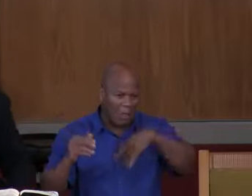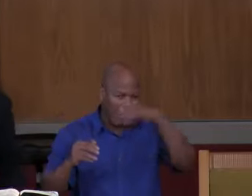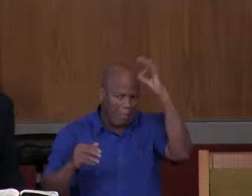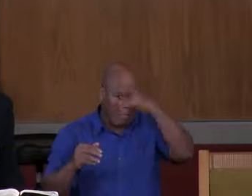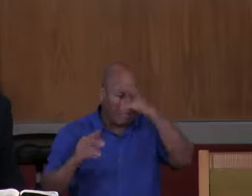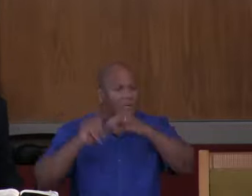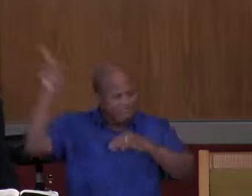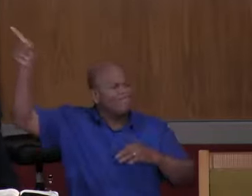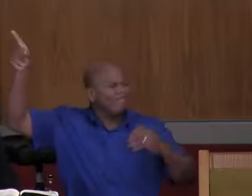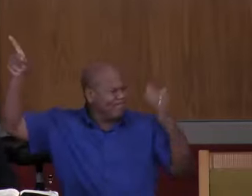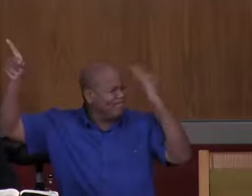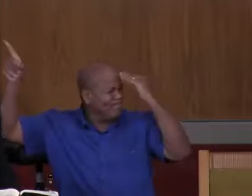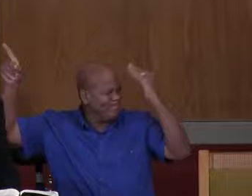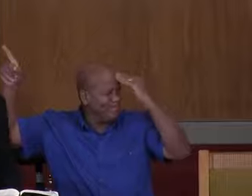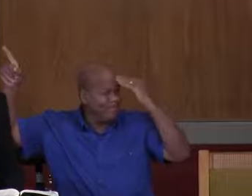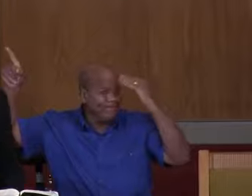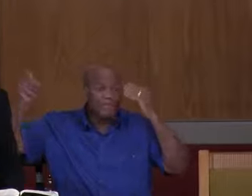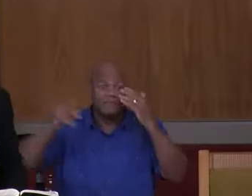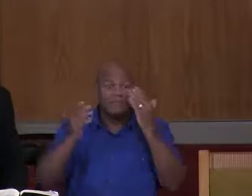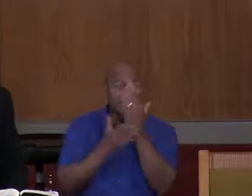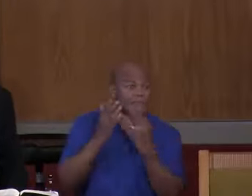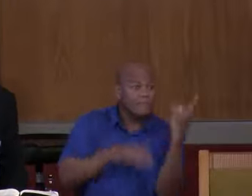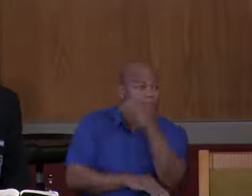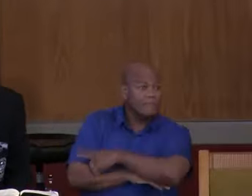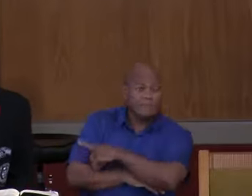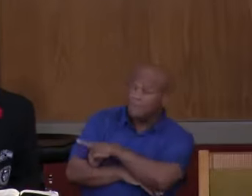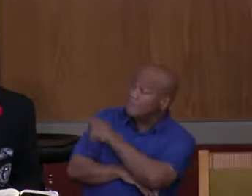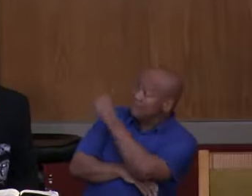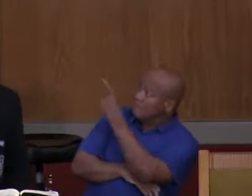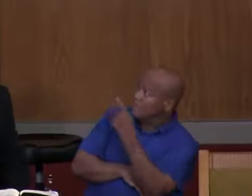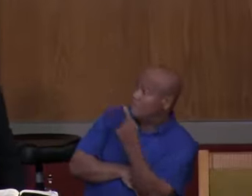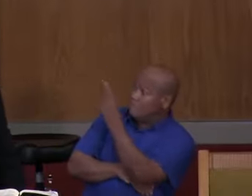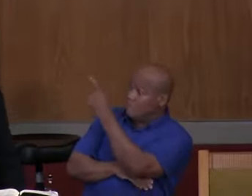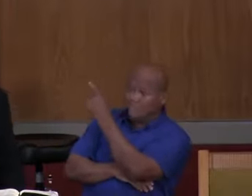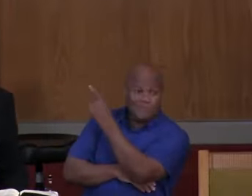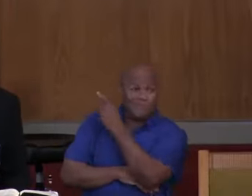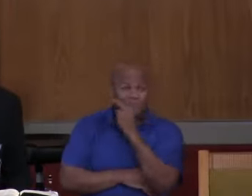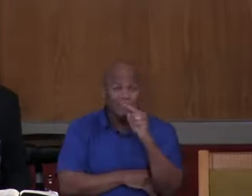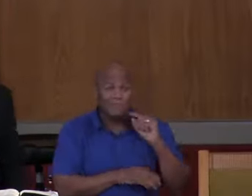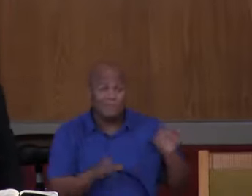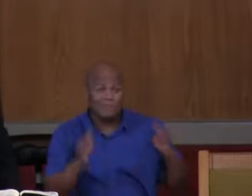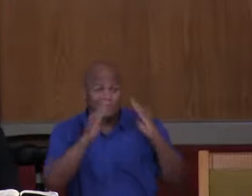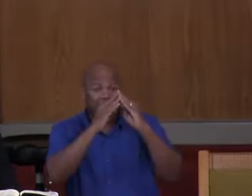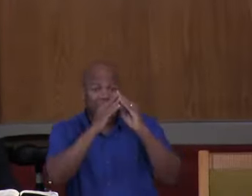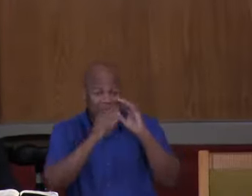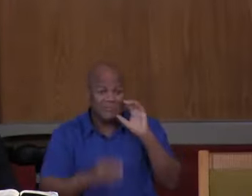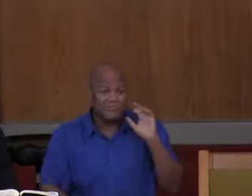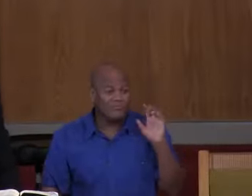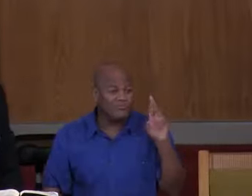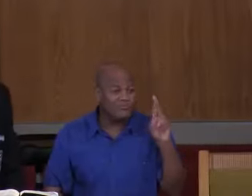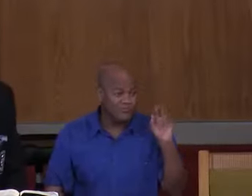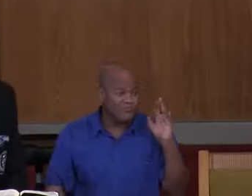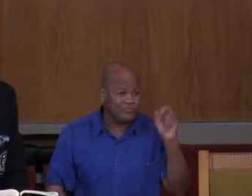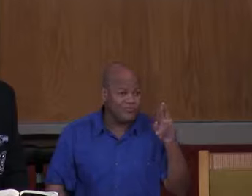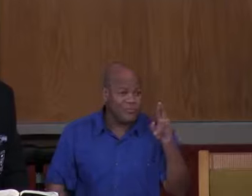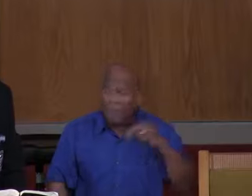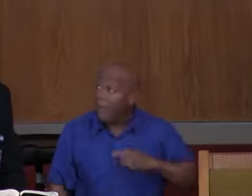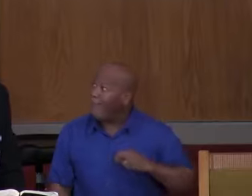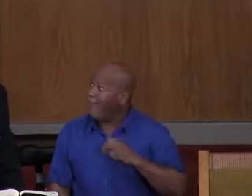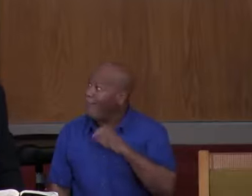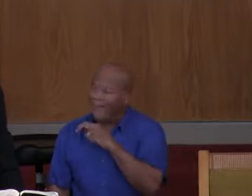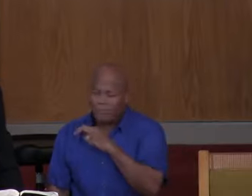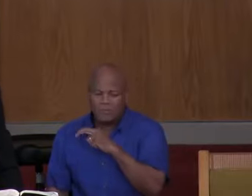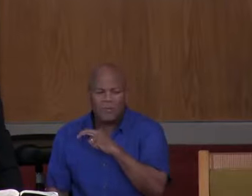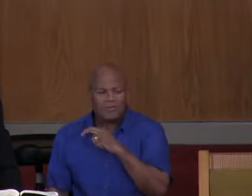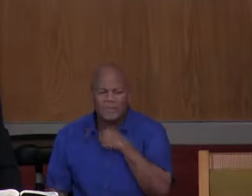I can see Mount Rainier on a clear day, but I ain't finna climb it. No, I'm just gonna take a picture and say, look at God.